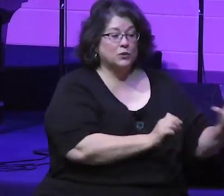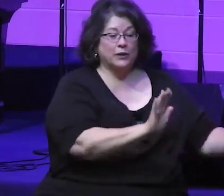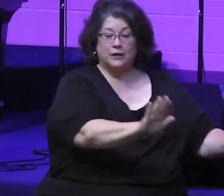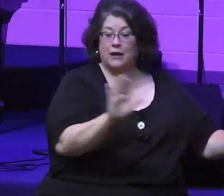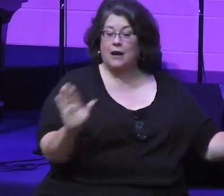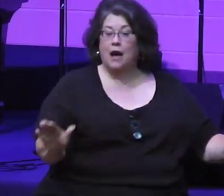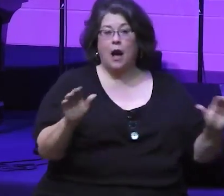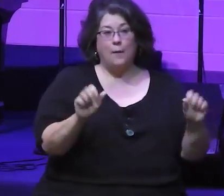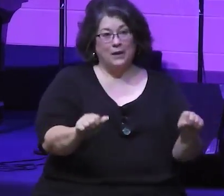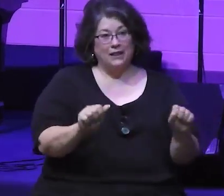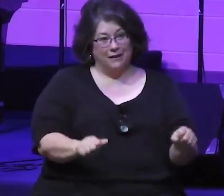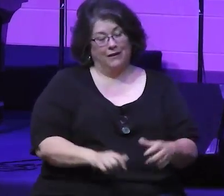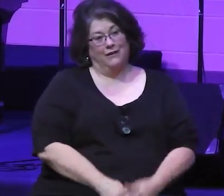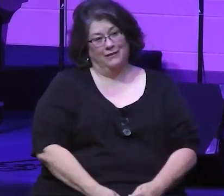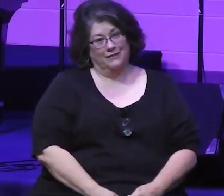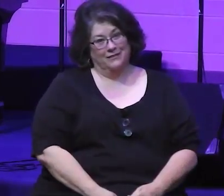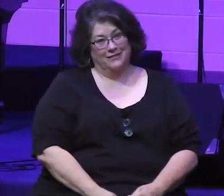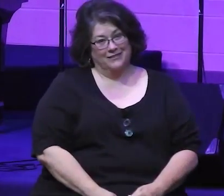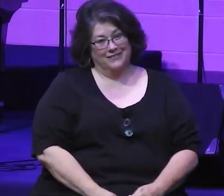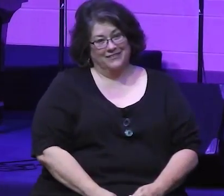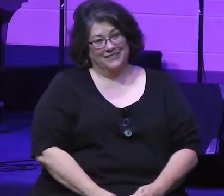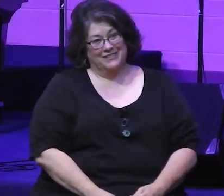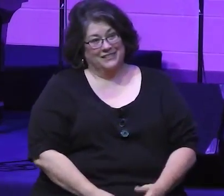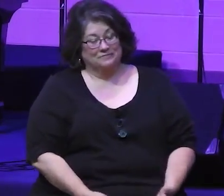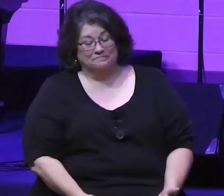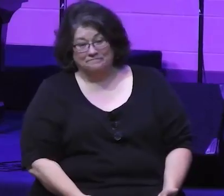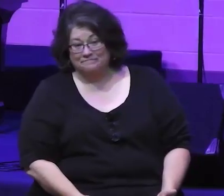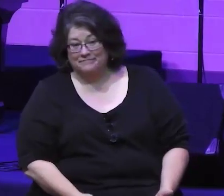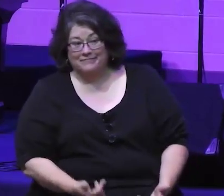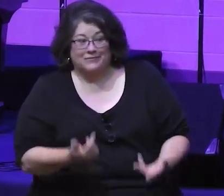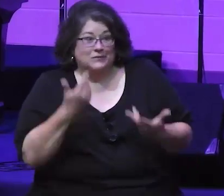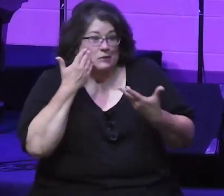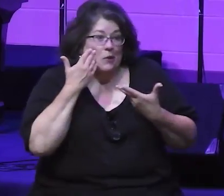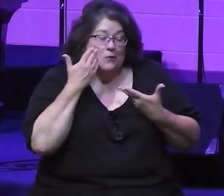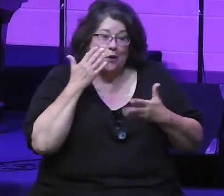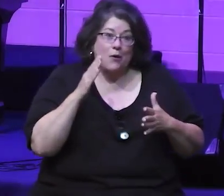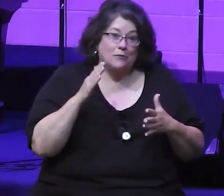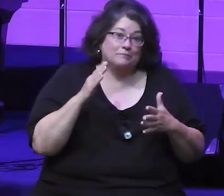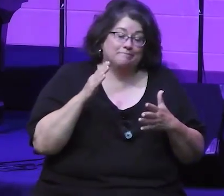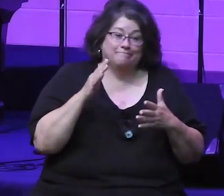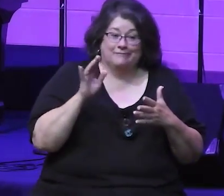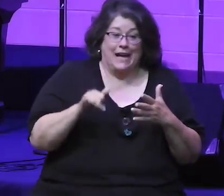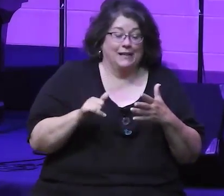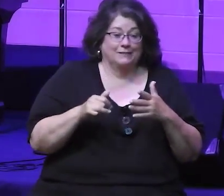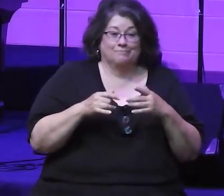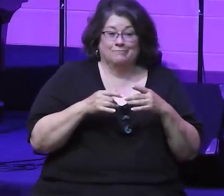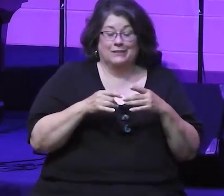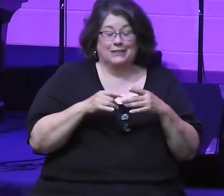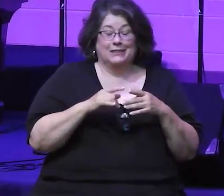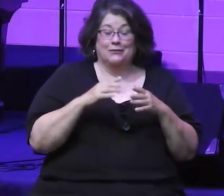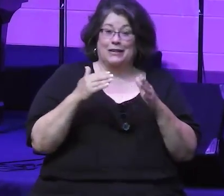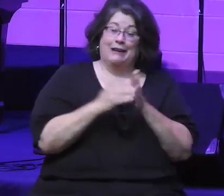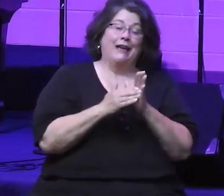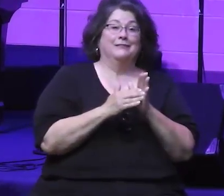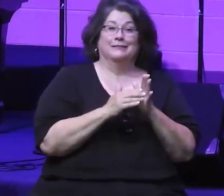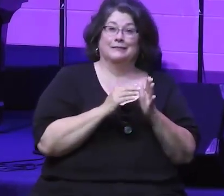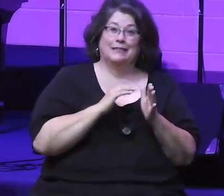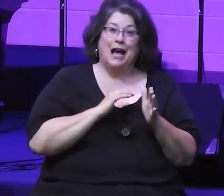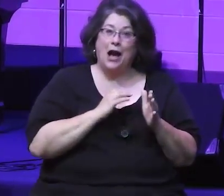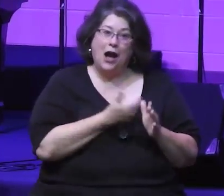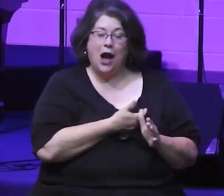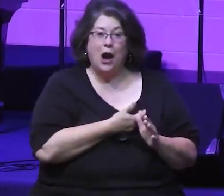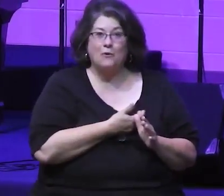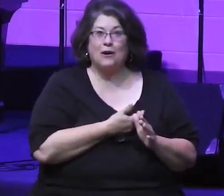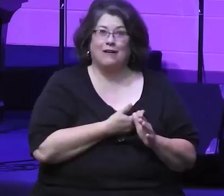And then he went on his journey, seemingly totally unconcerned that he just defied our 2017 sensibilities right there with the distribution